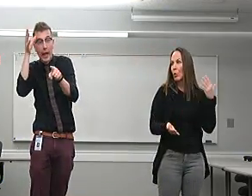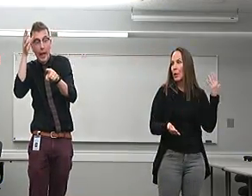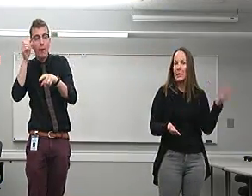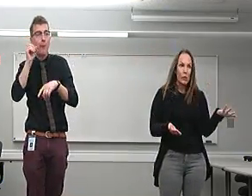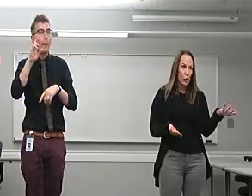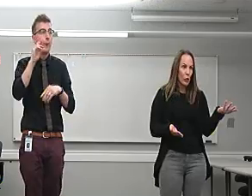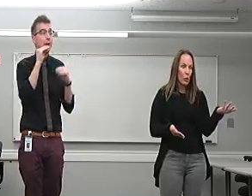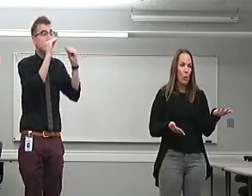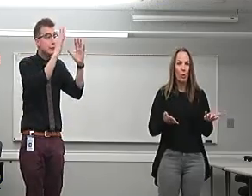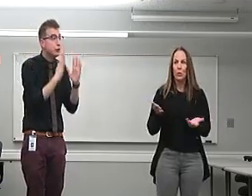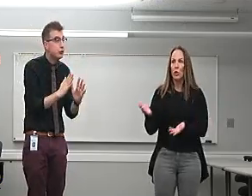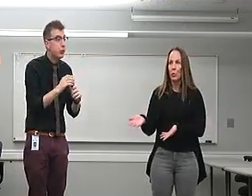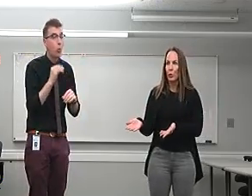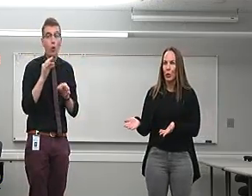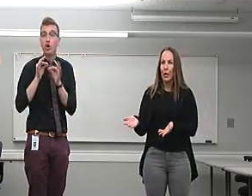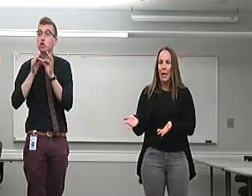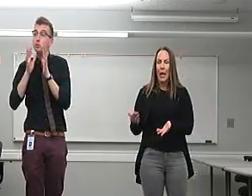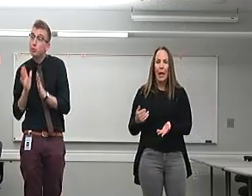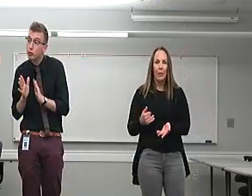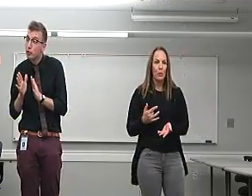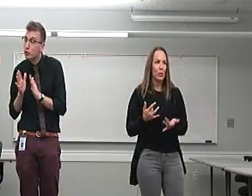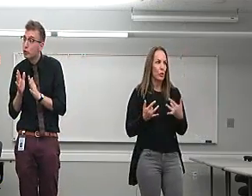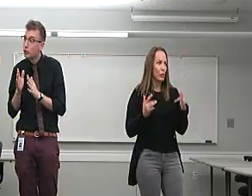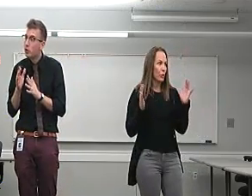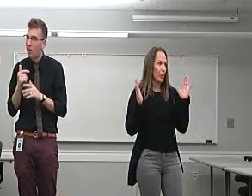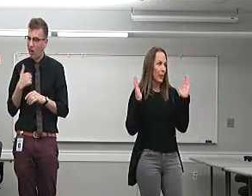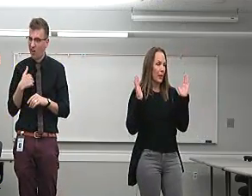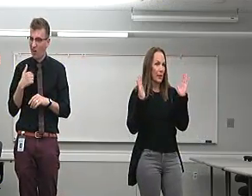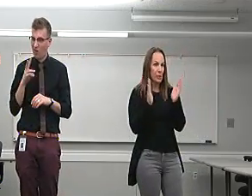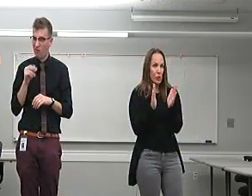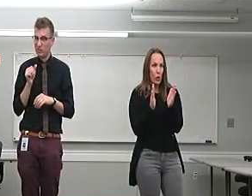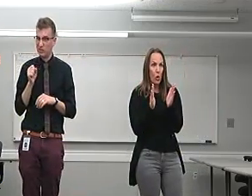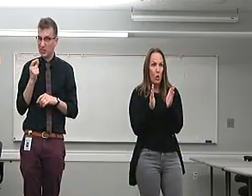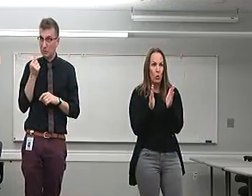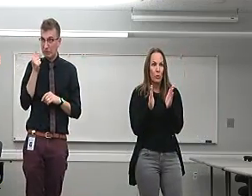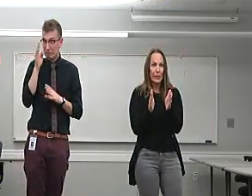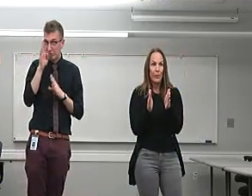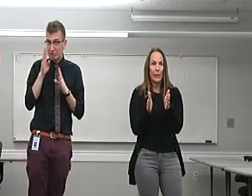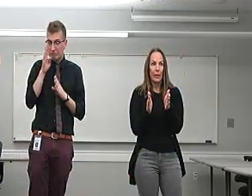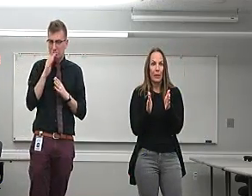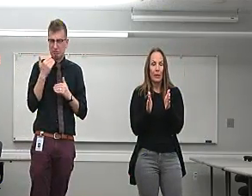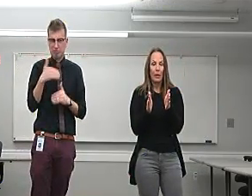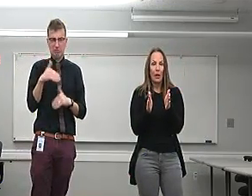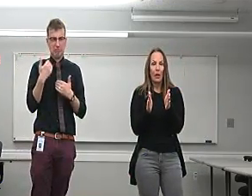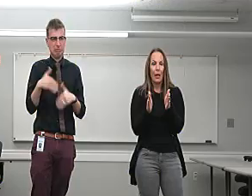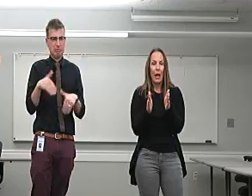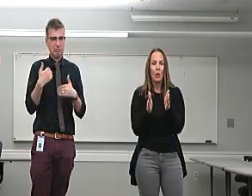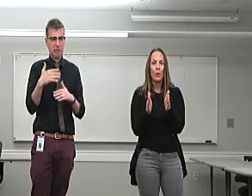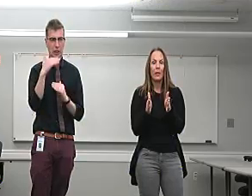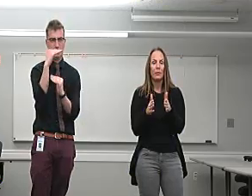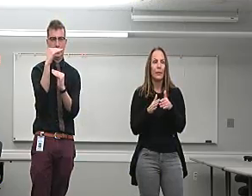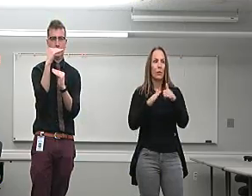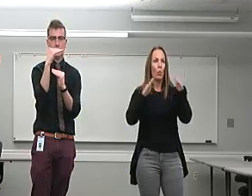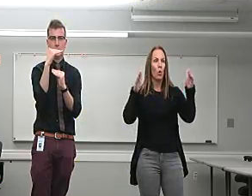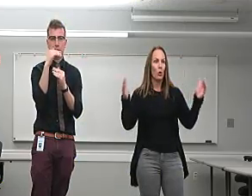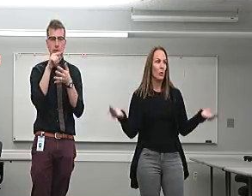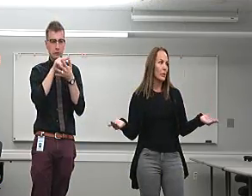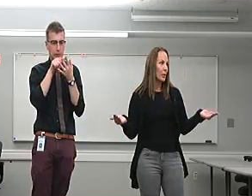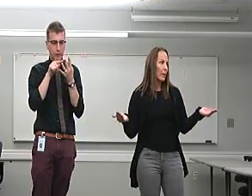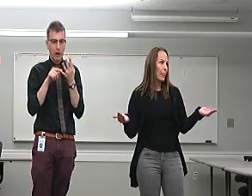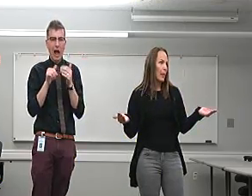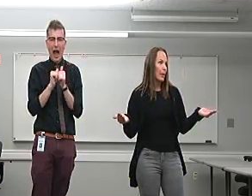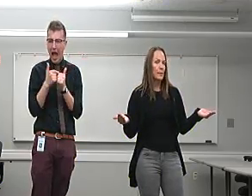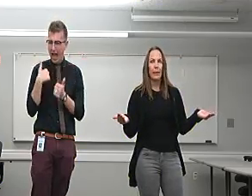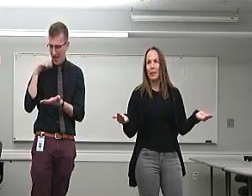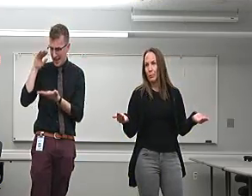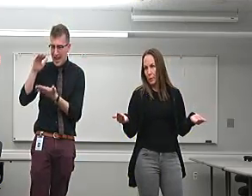or an interpreter. And I was just concerned, like, that's so limiting. Like, how do I give Leah the world? It's